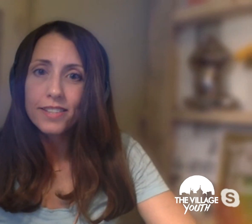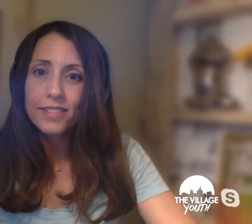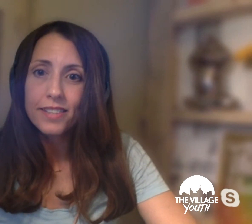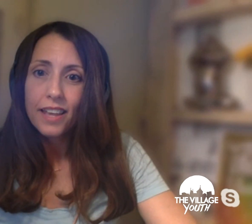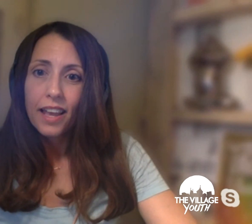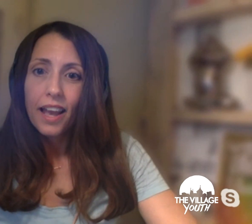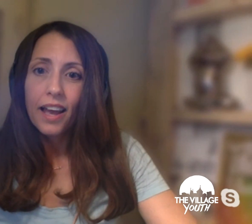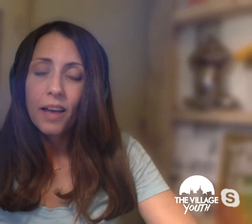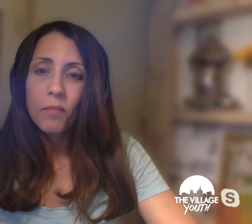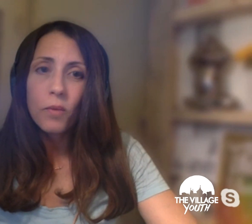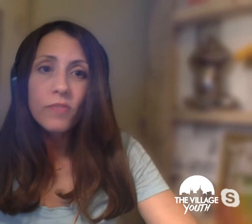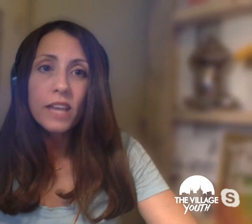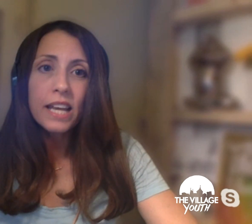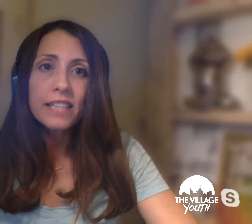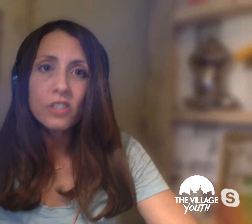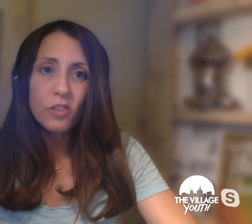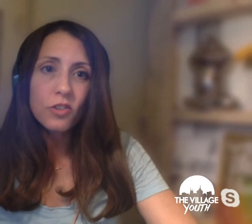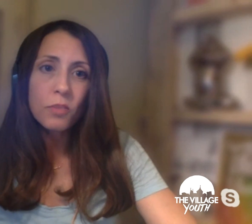before, Chris.